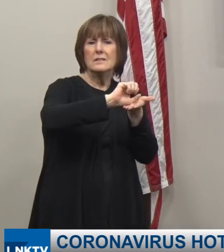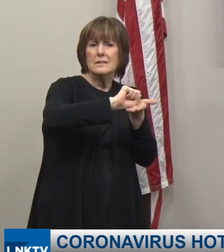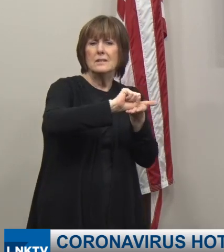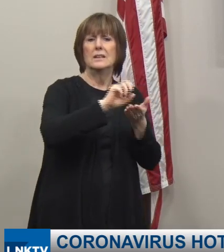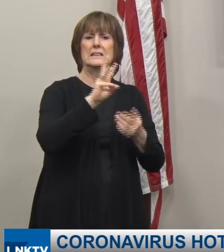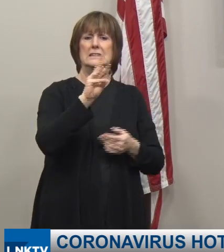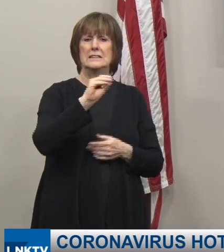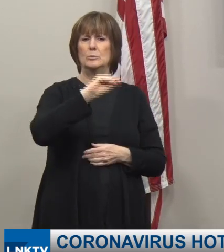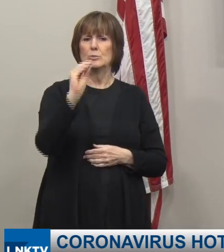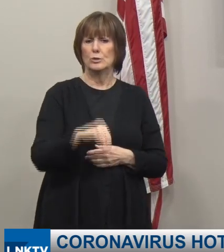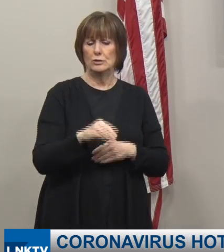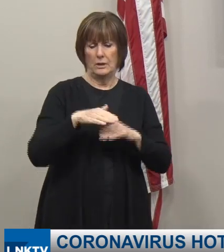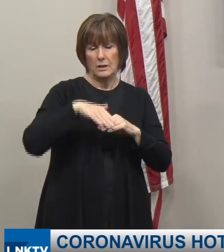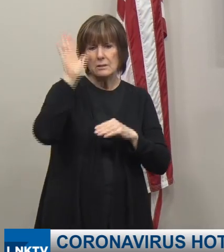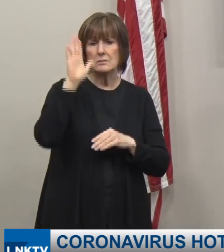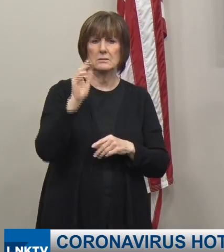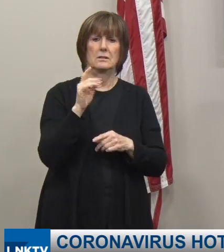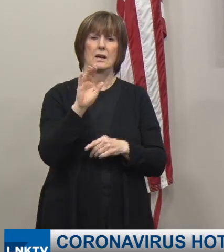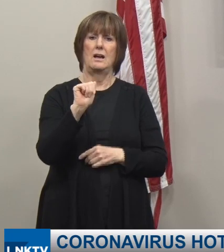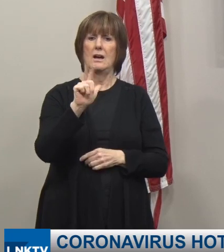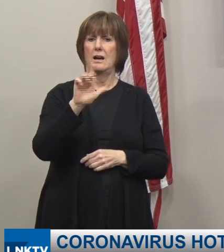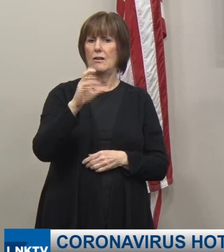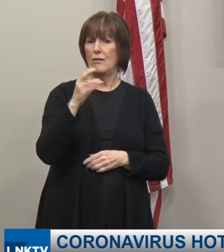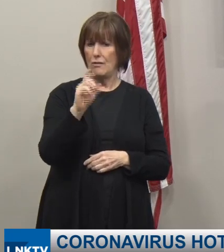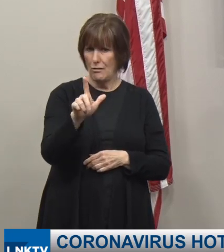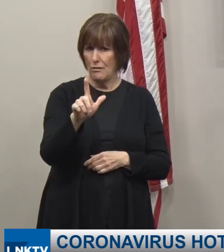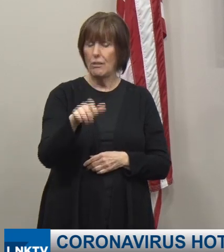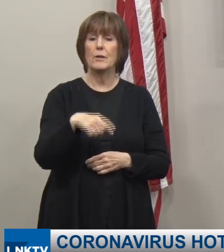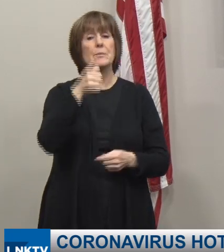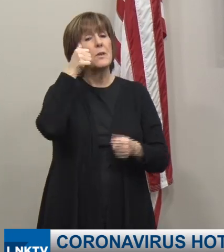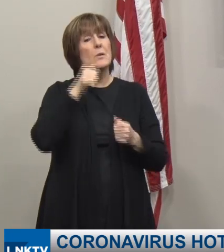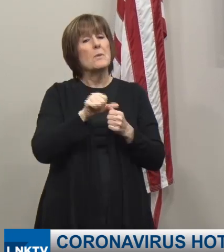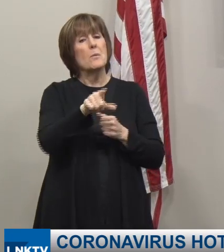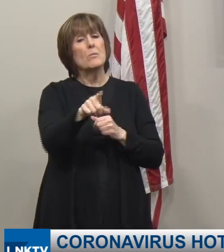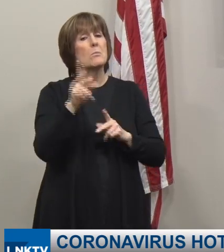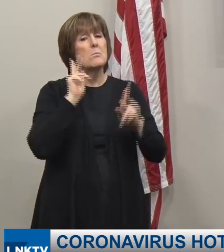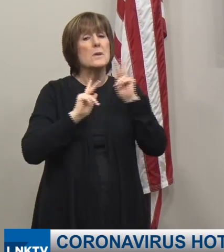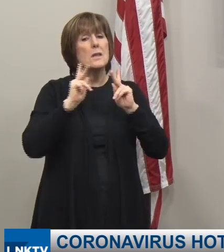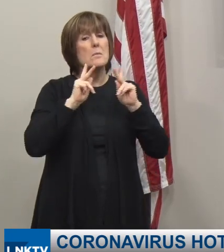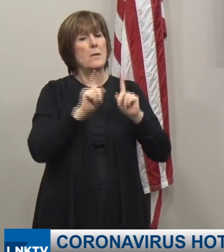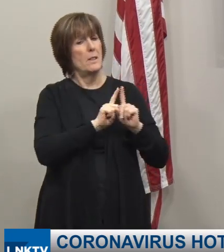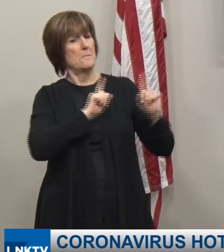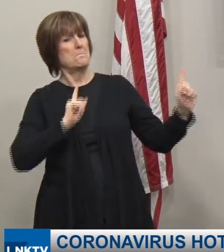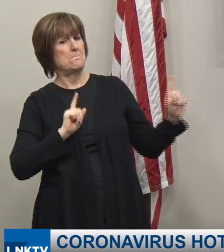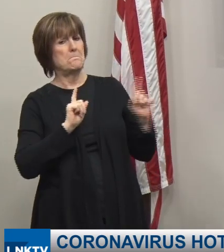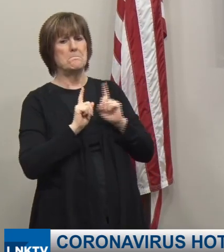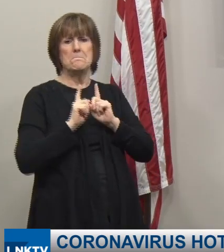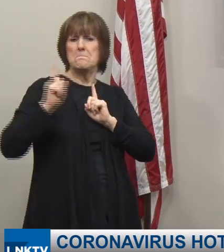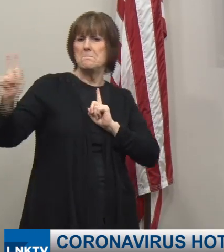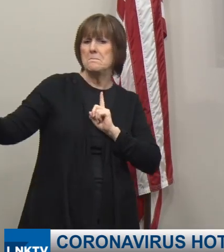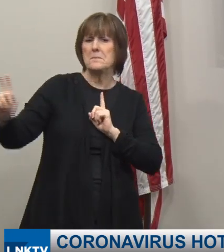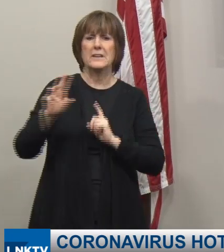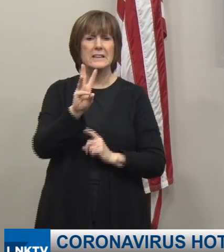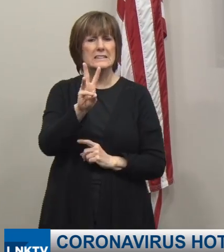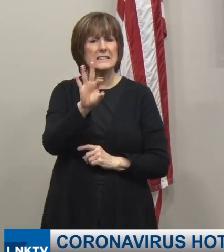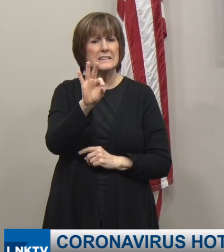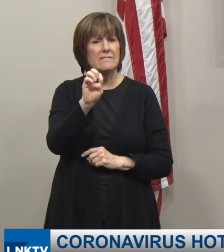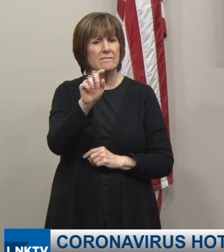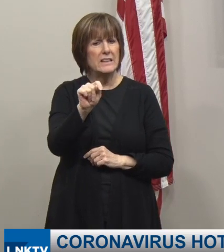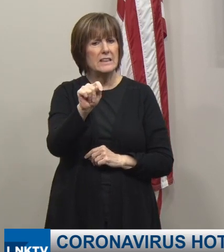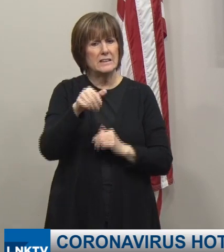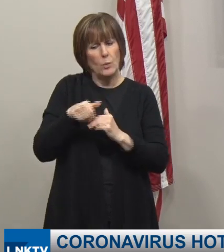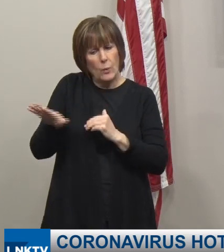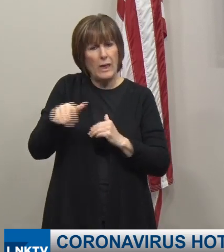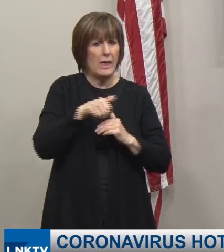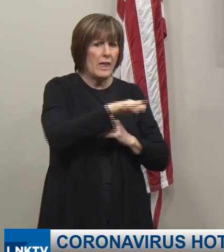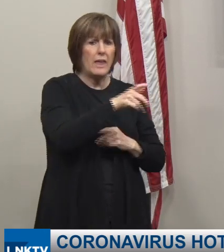least 60% alcohol content. Remember to practice social distancing. That means keeping 6 feet from others if you must be out and